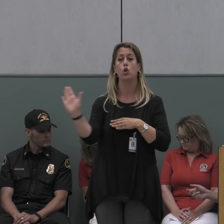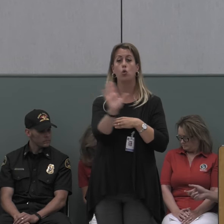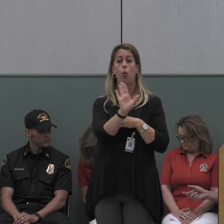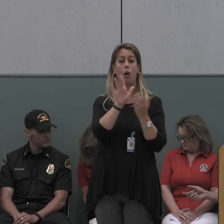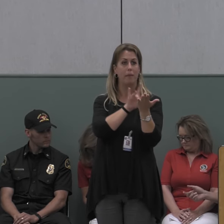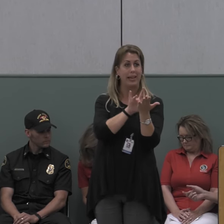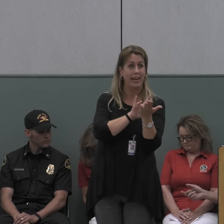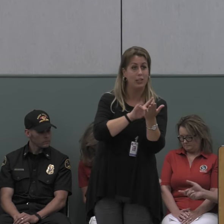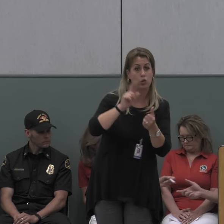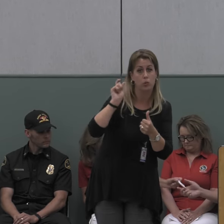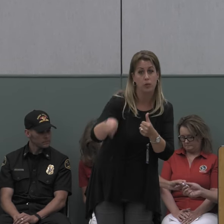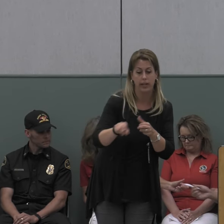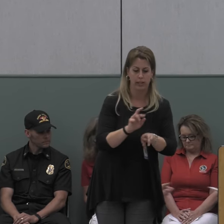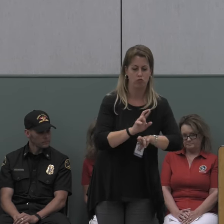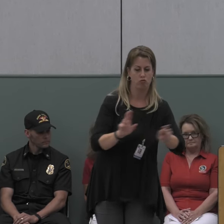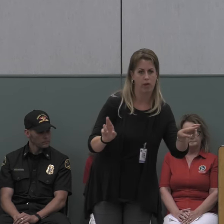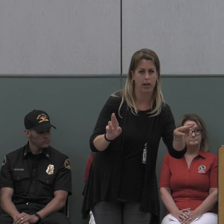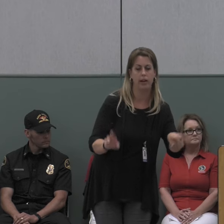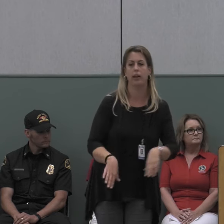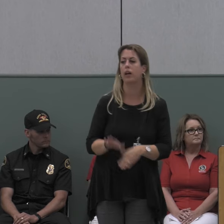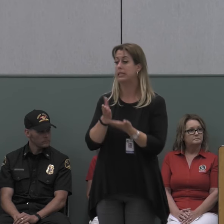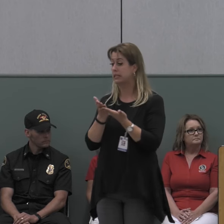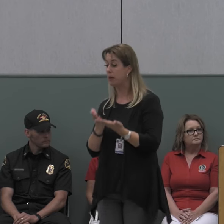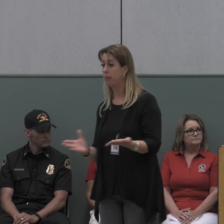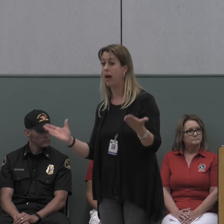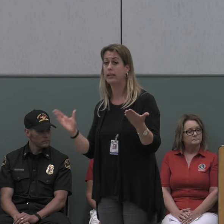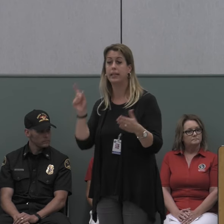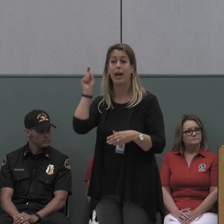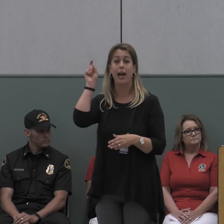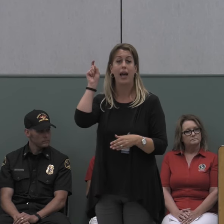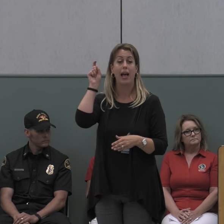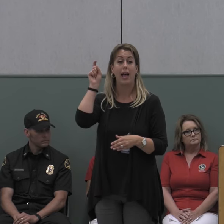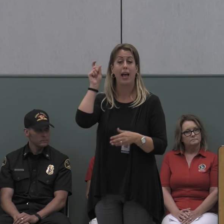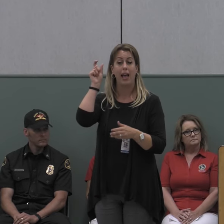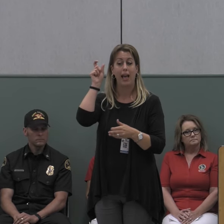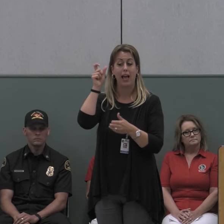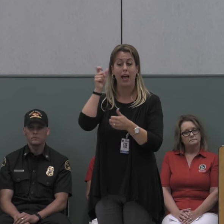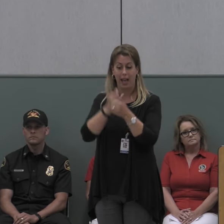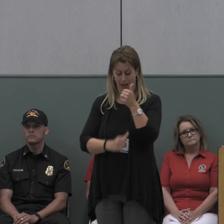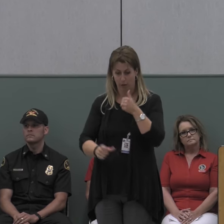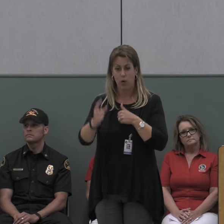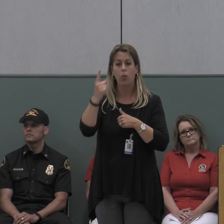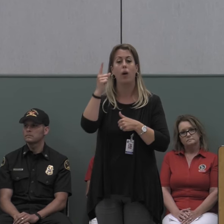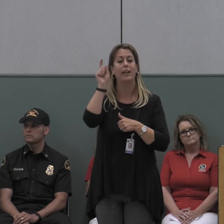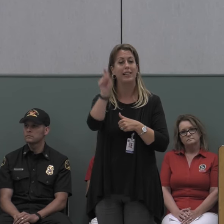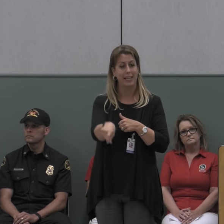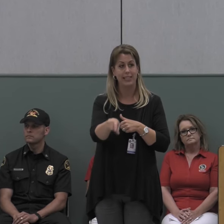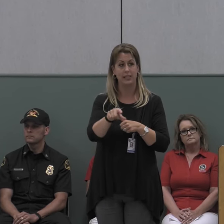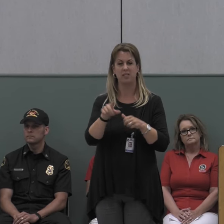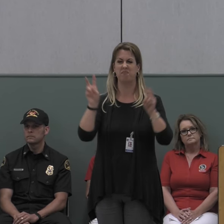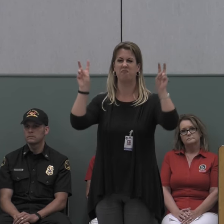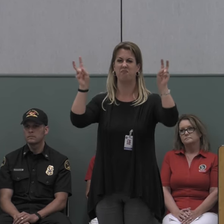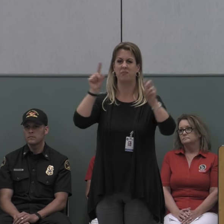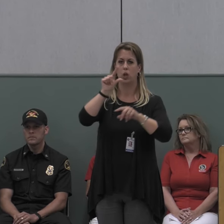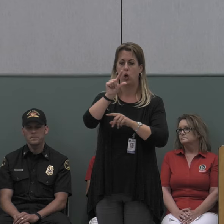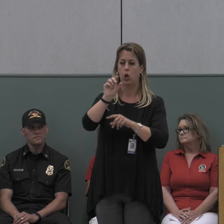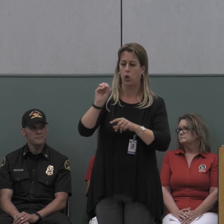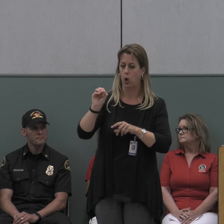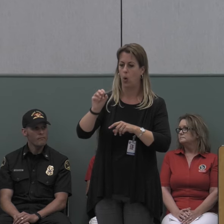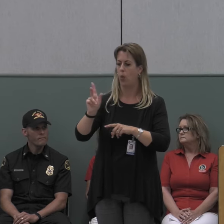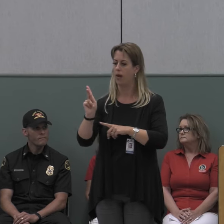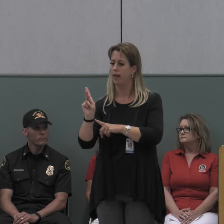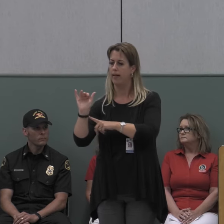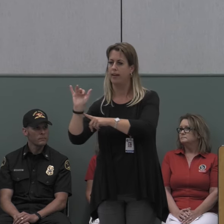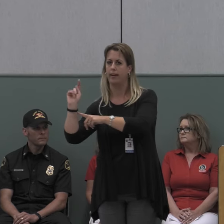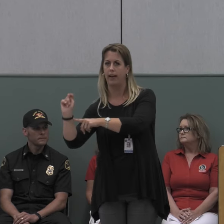you're going to need. Make sure you have a supply. Everybody needs a go kit that if it happens to be an emergency, that you're able to get out